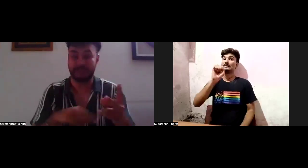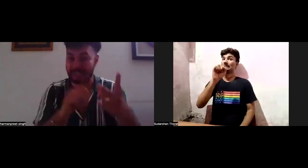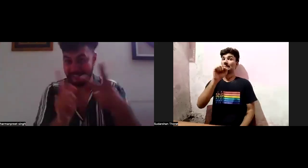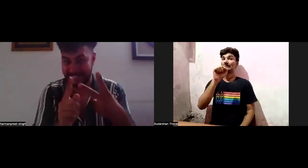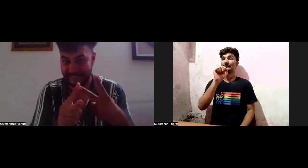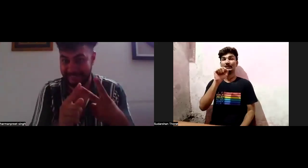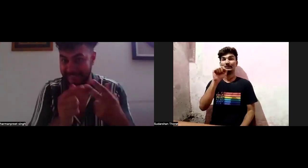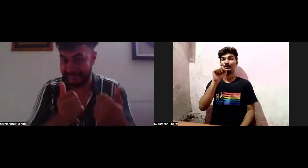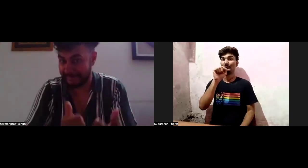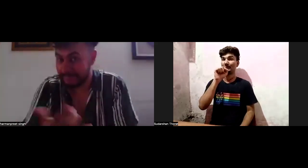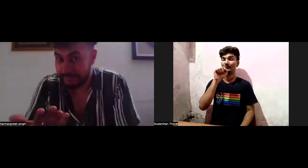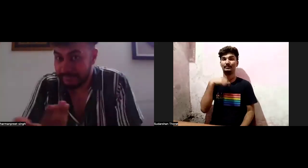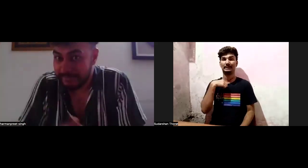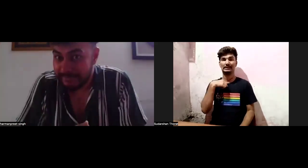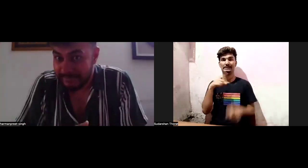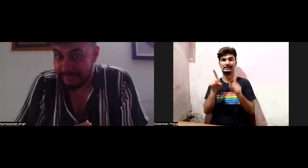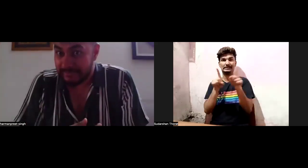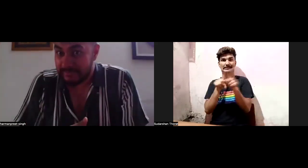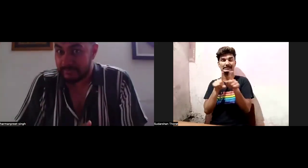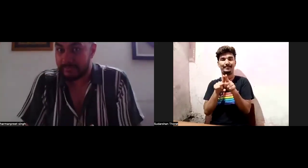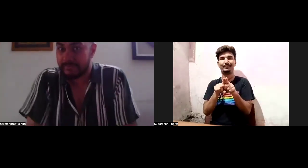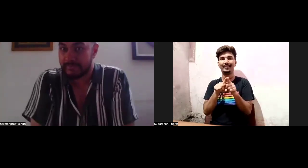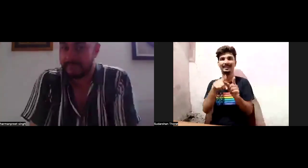ease where you can communicate.